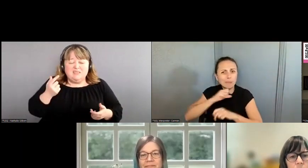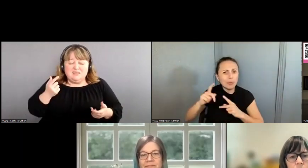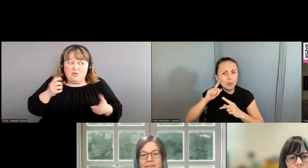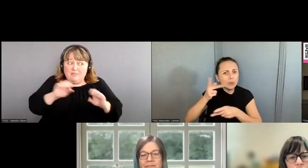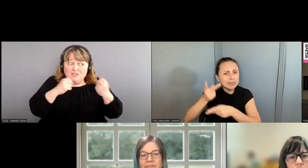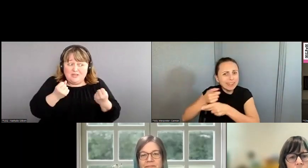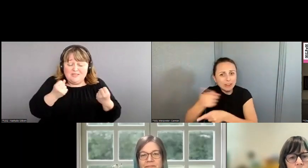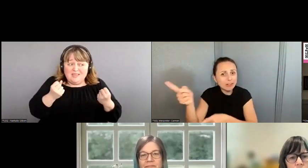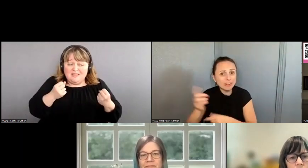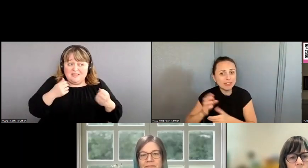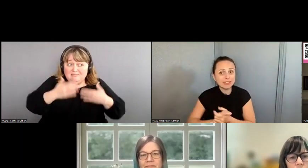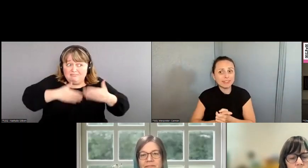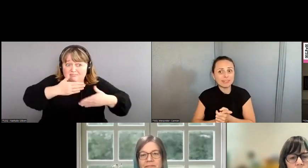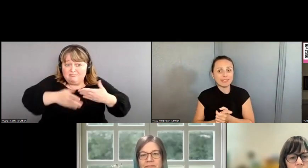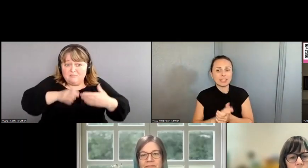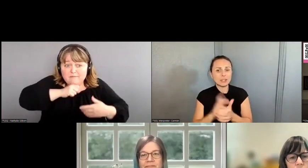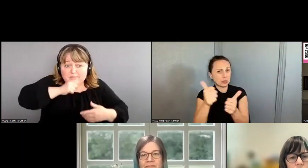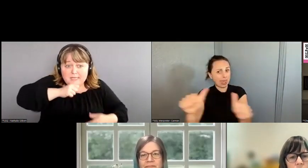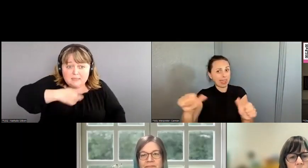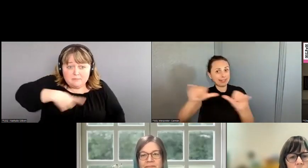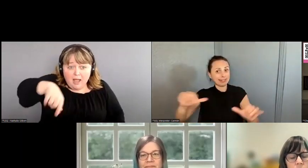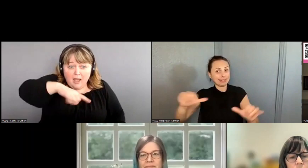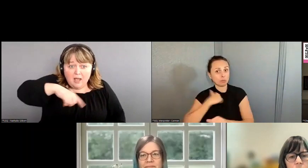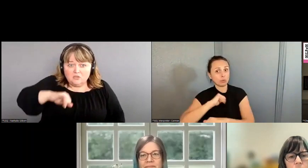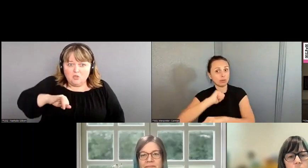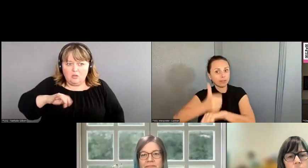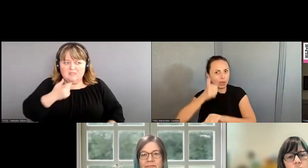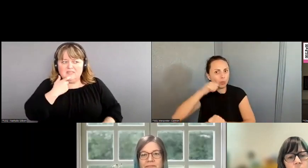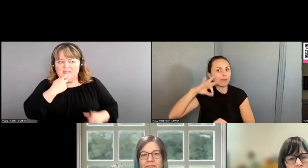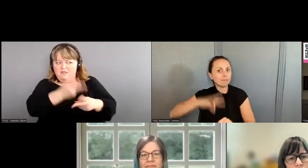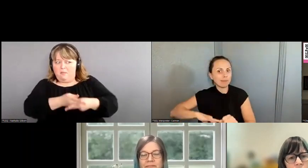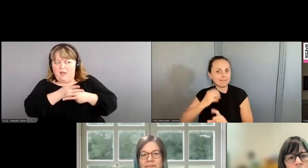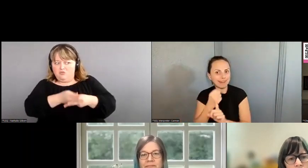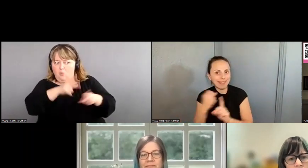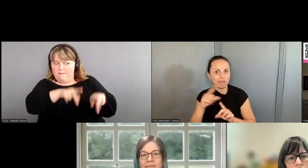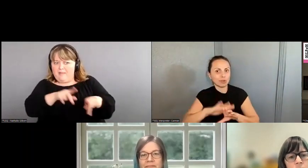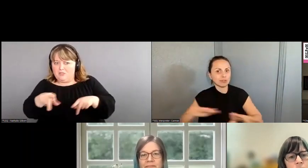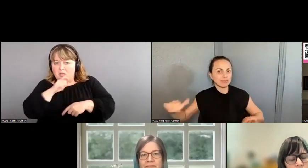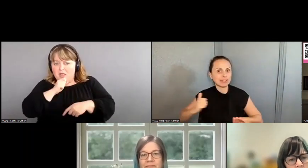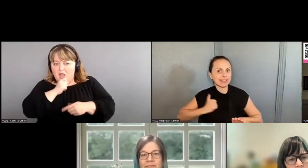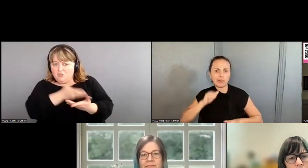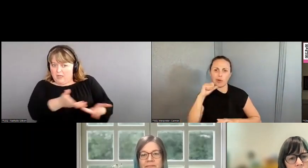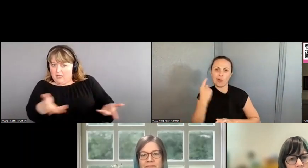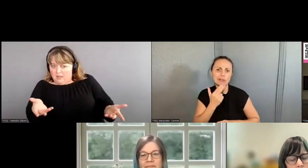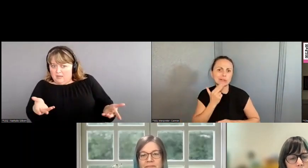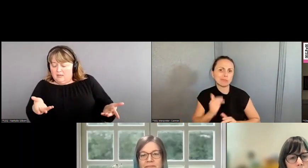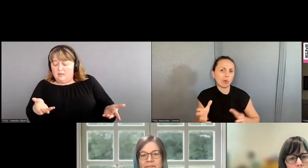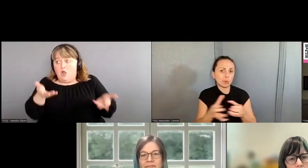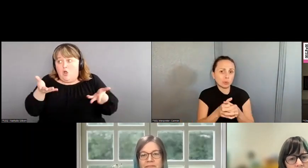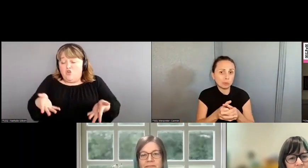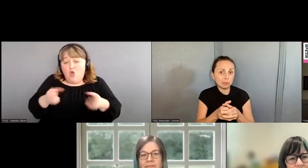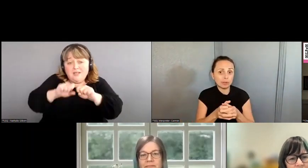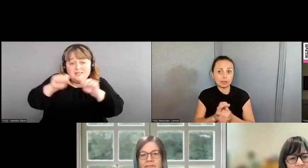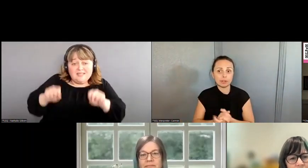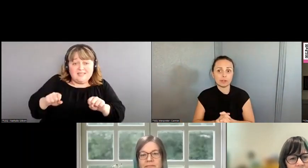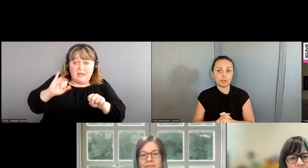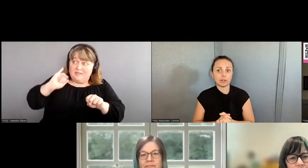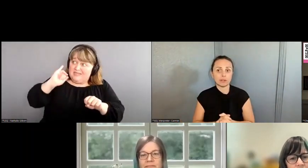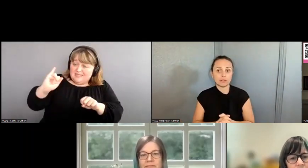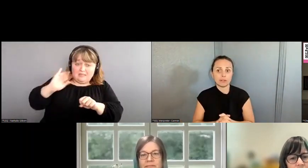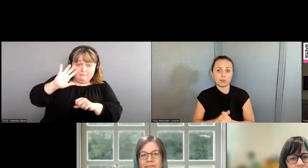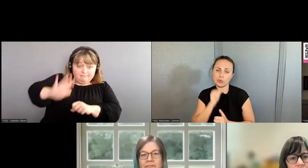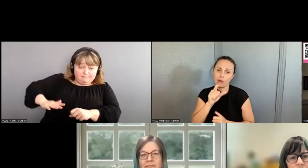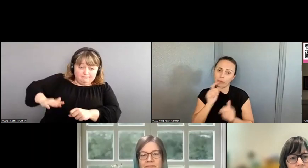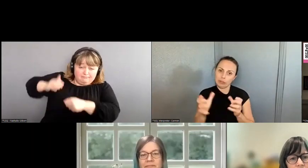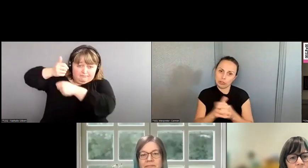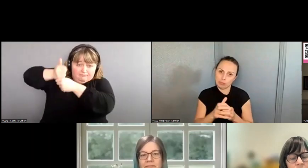And so any system that we put in place will benefit everyone in Canada, not just a small group. And it's not such a small group, about 20%